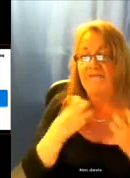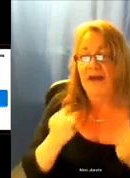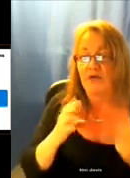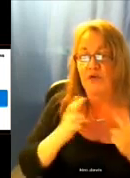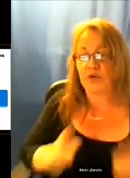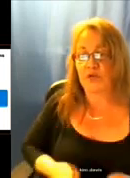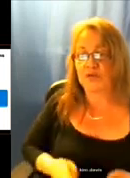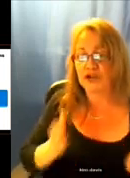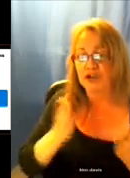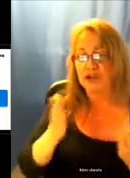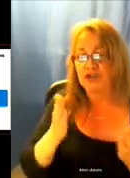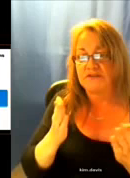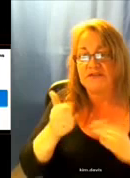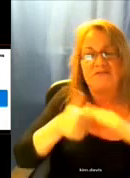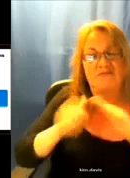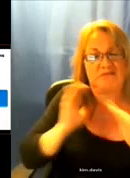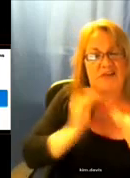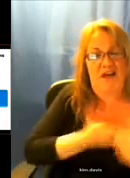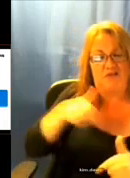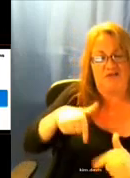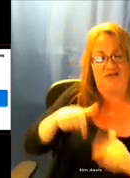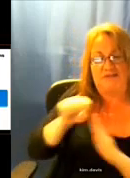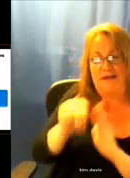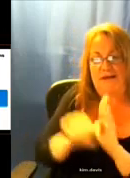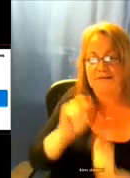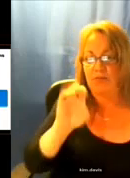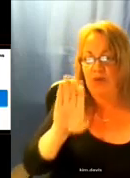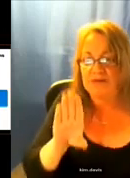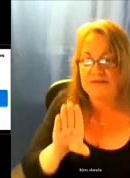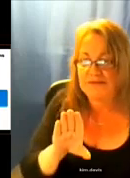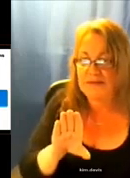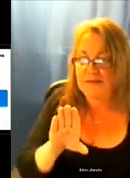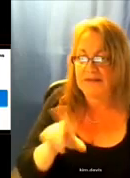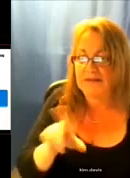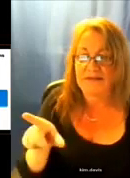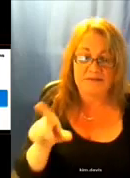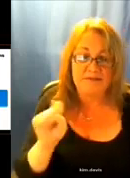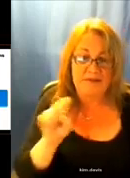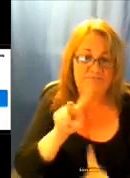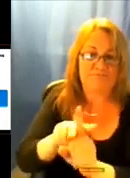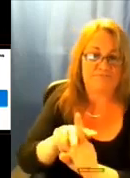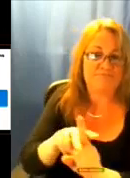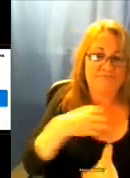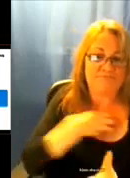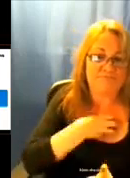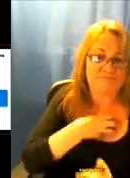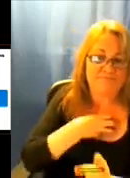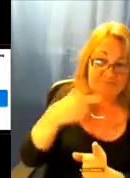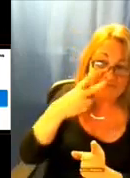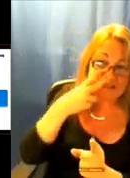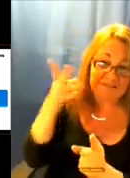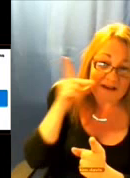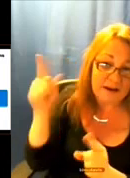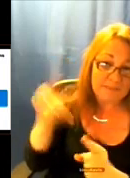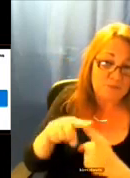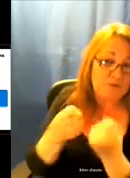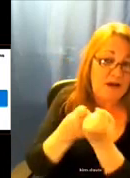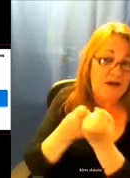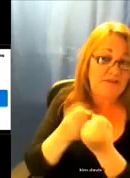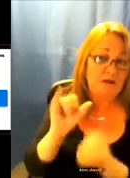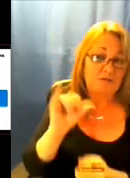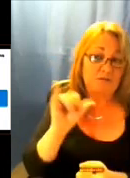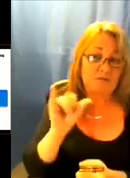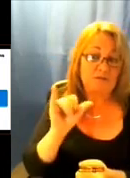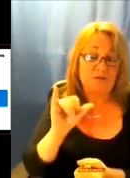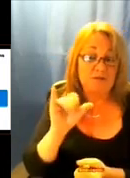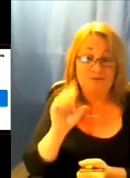If it becomes unsuccessful, please reach out to the Department of Health and Human Services here in Nebraska. You are able to file a